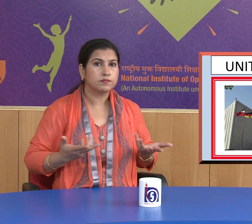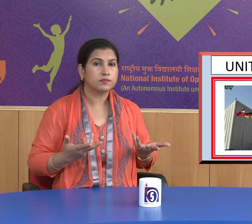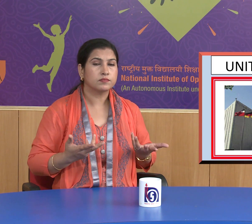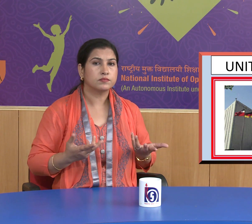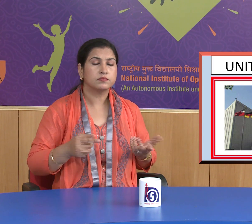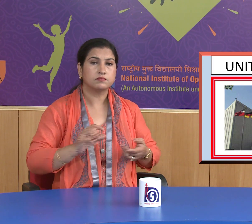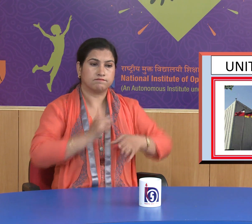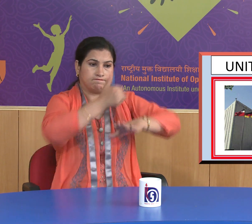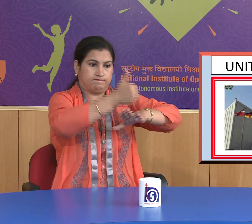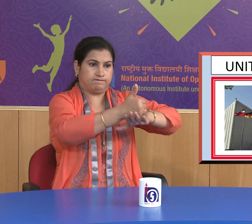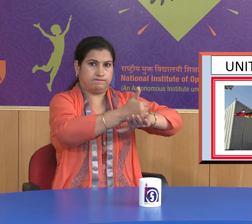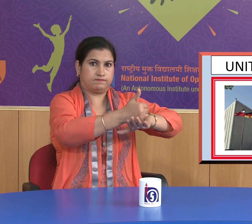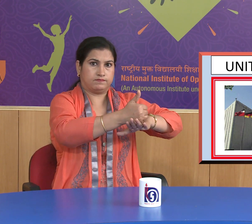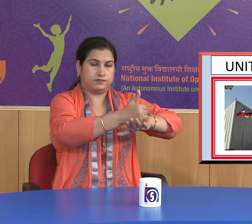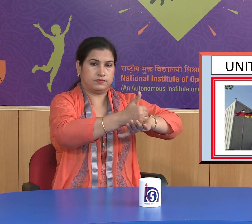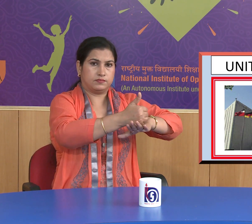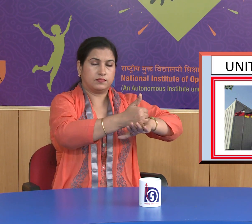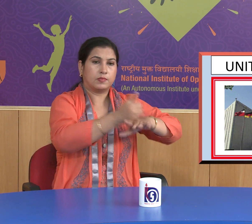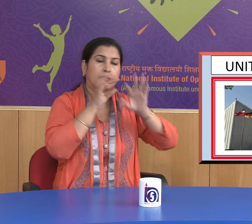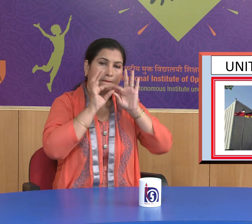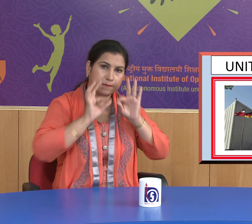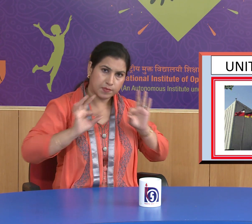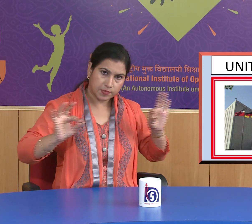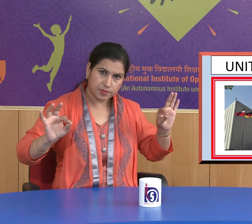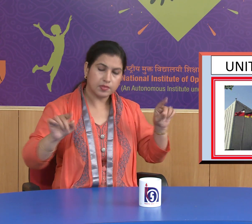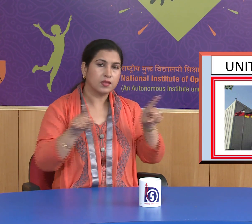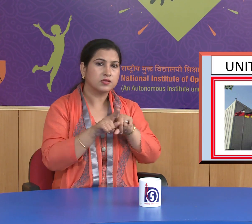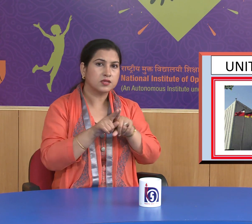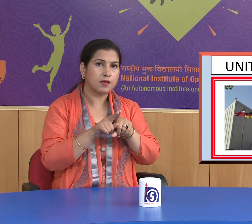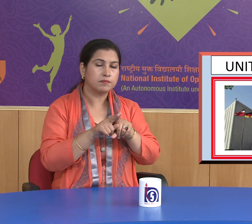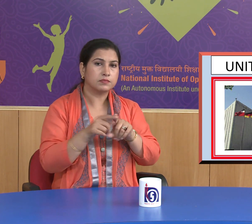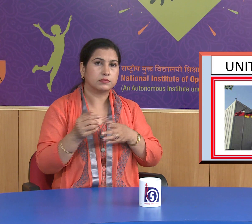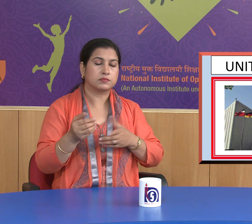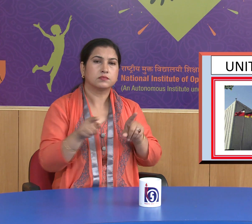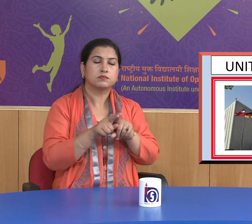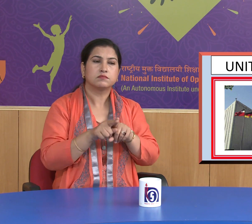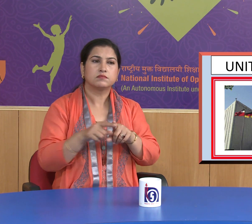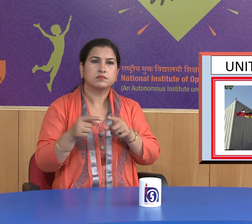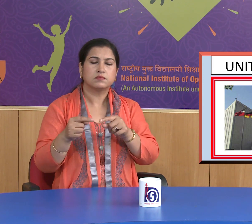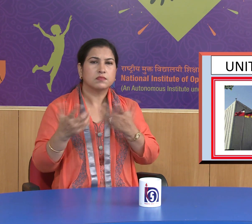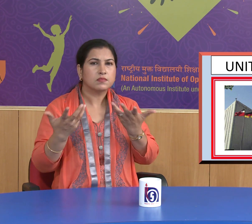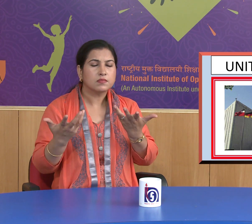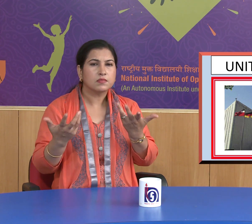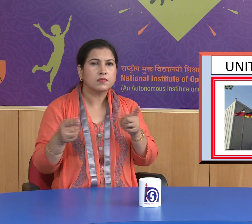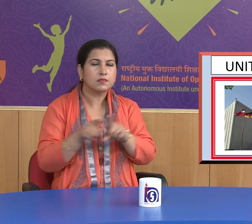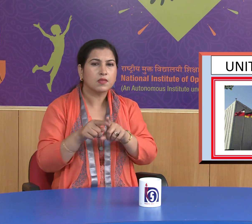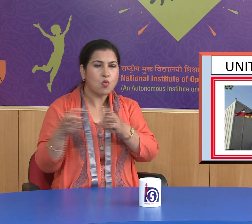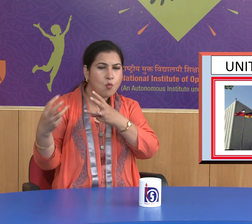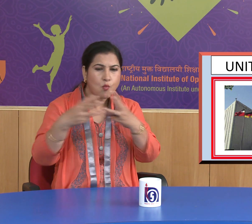establish peace and end possibility of war in the